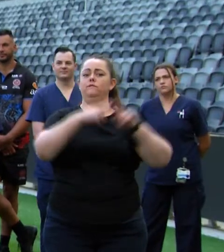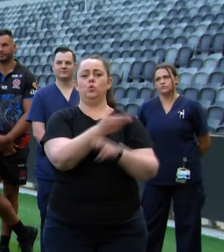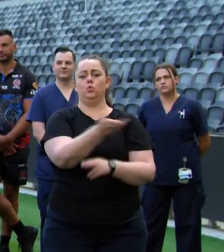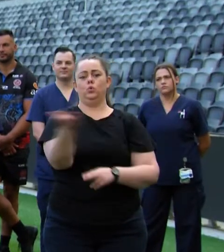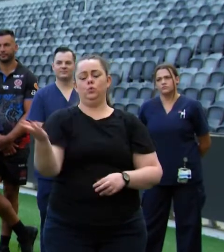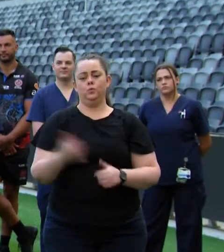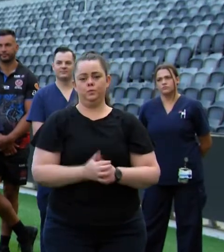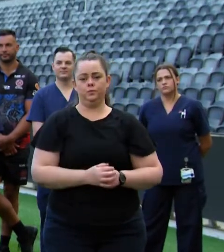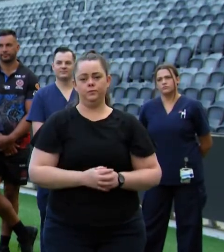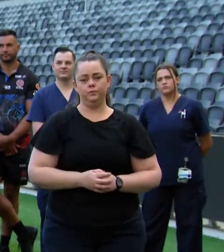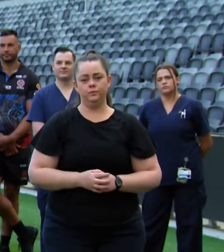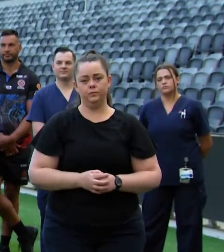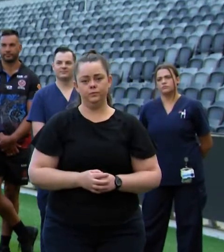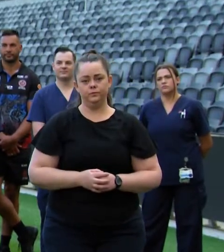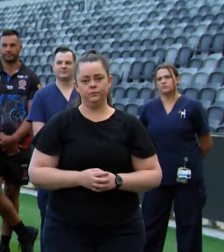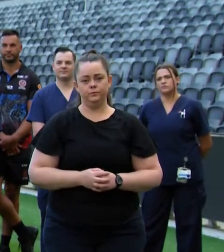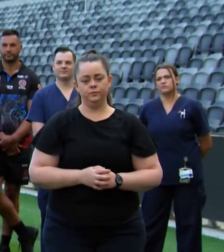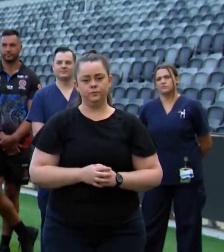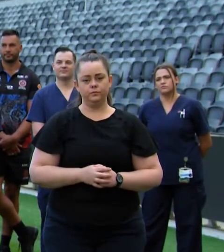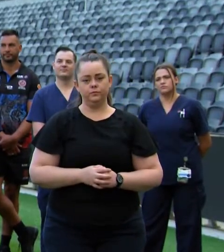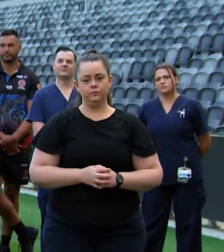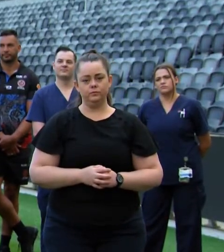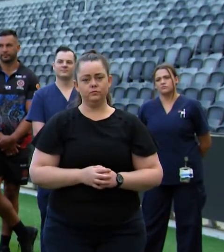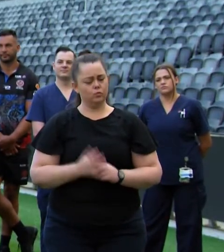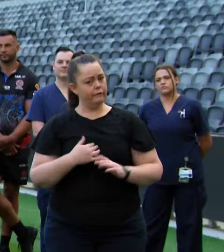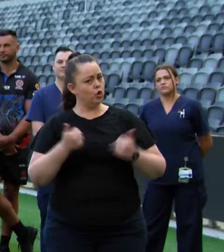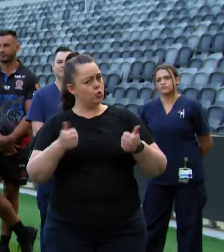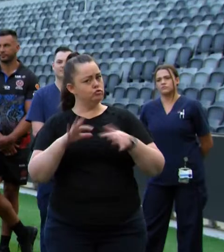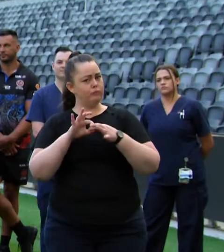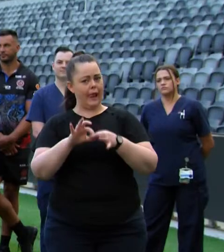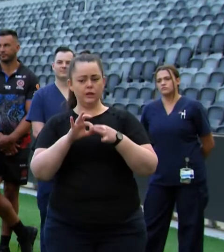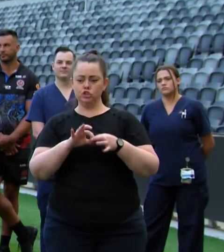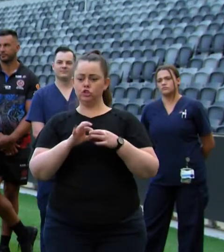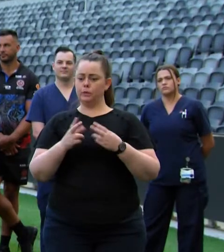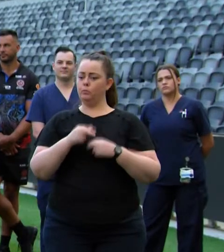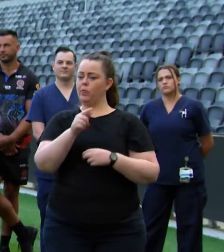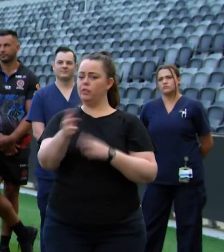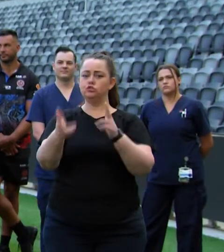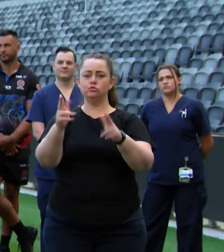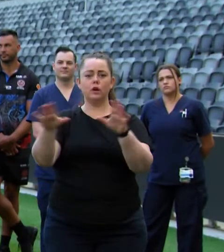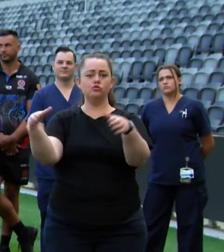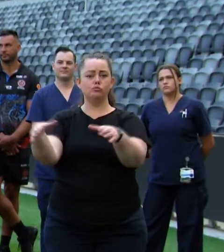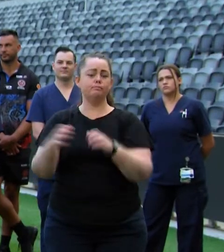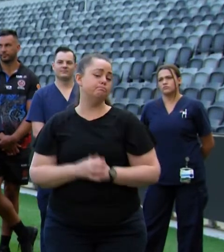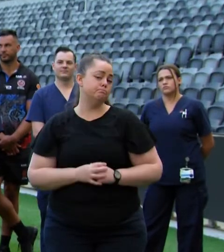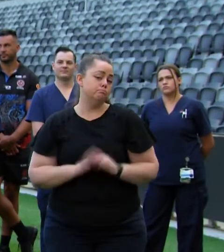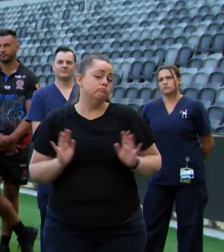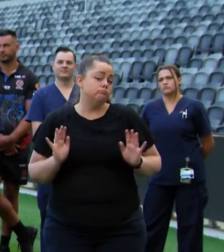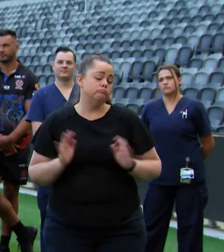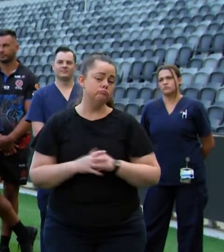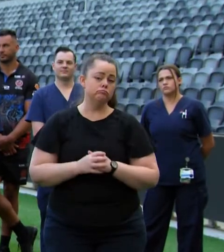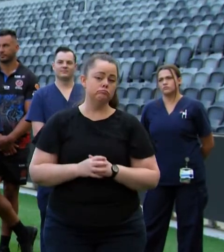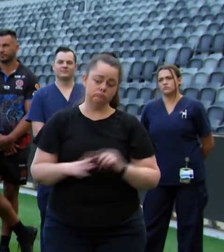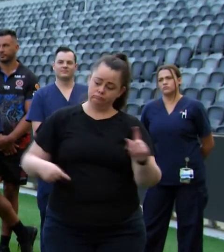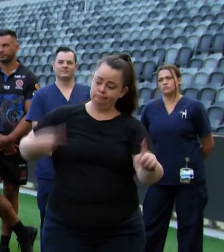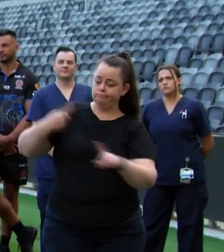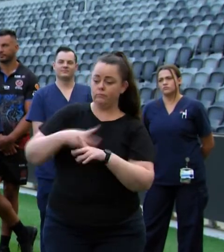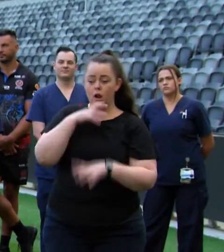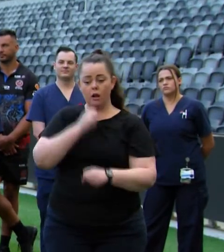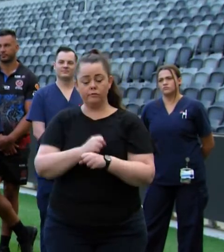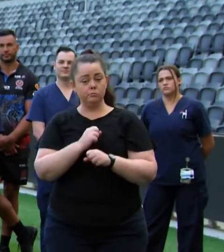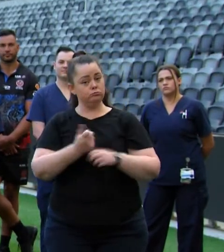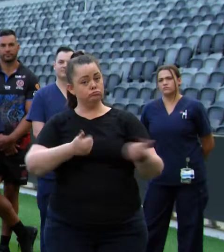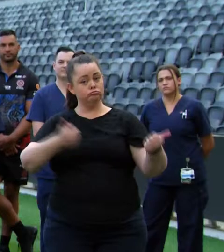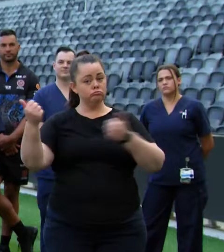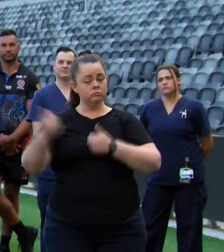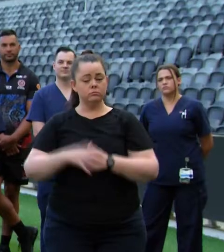votes. We've had a constructive relationship with the crossbench in the lower house through the entire term in government, and